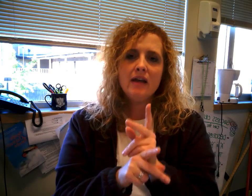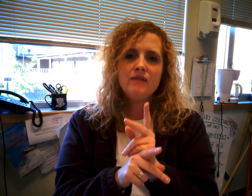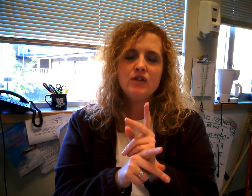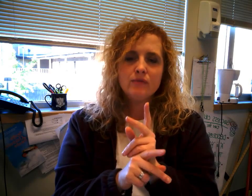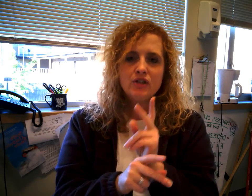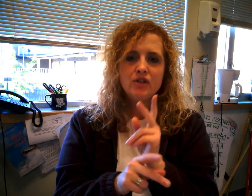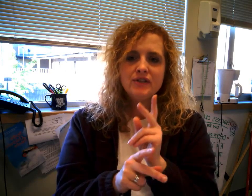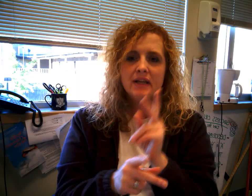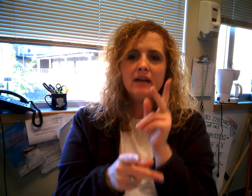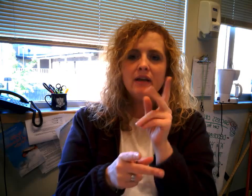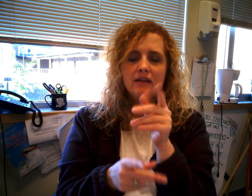hand shapes.